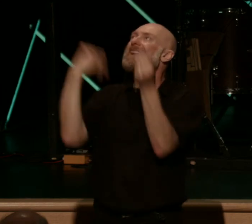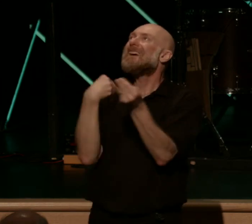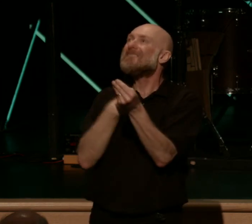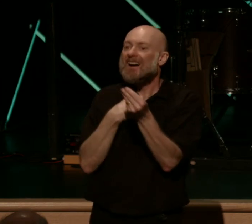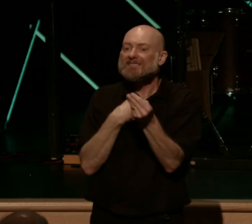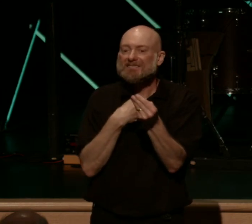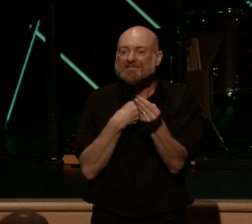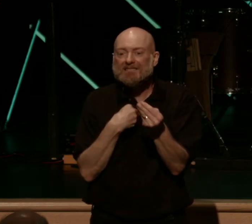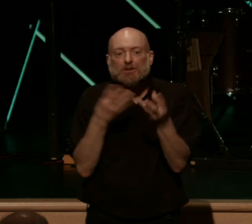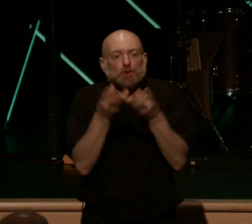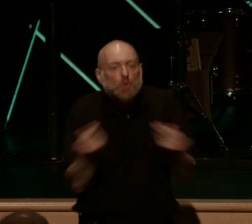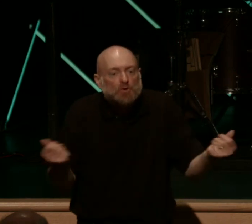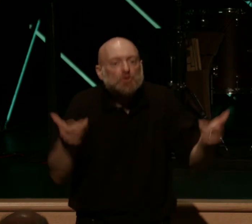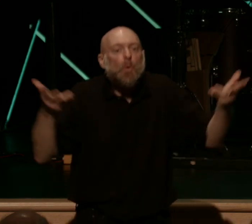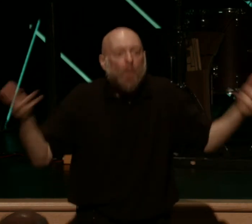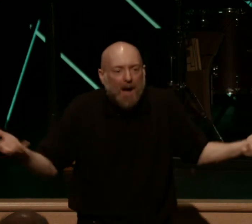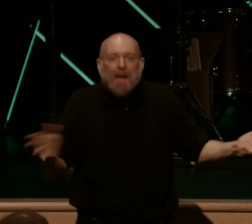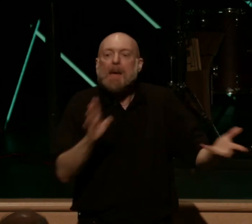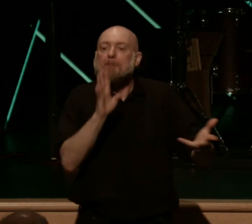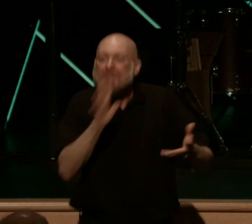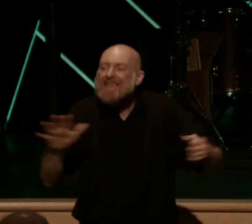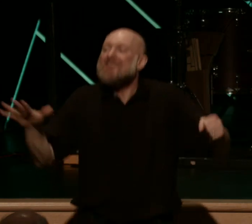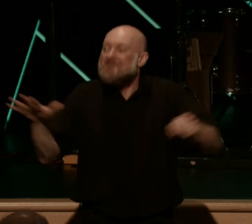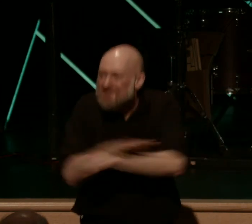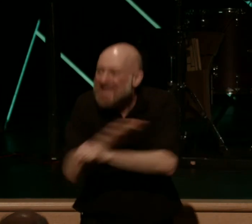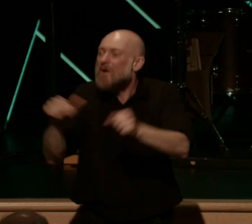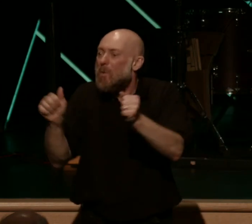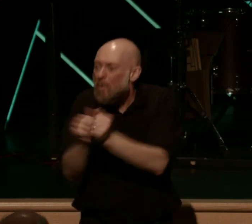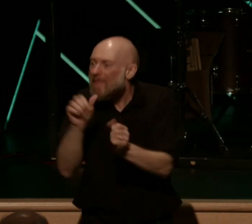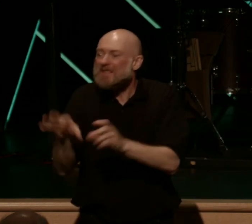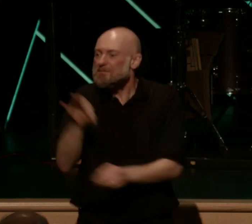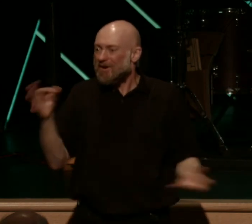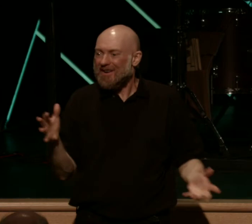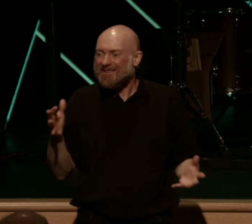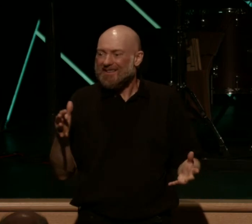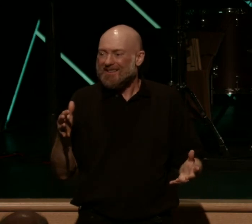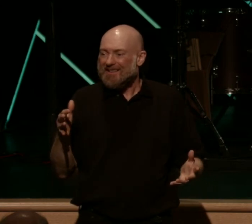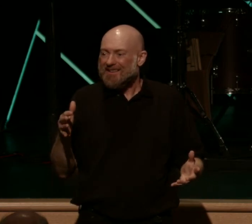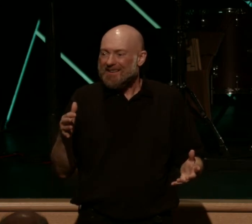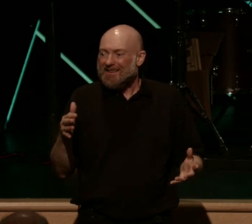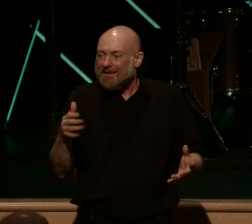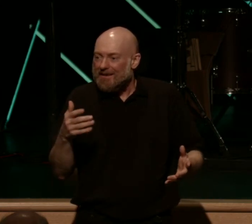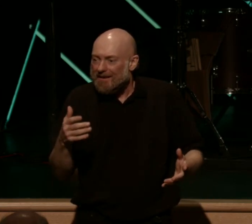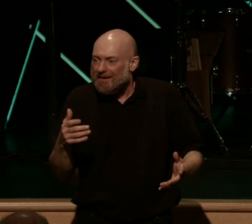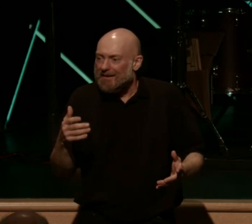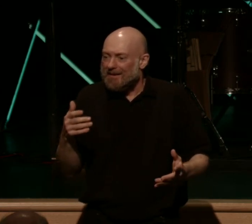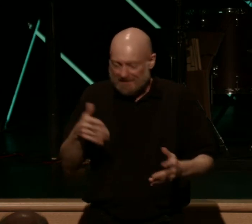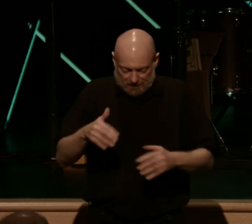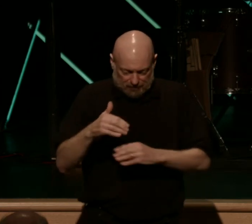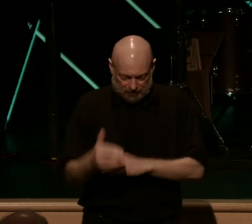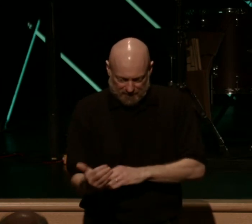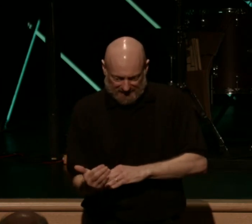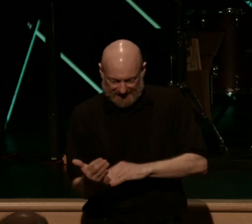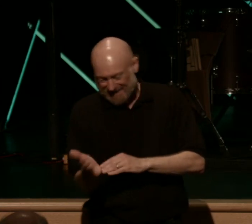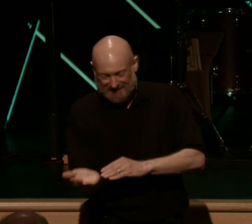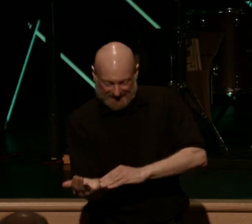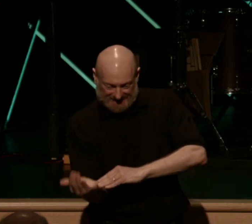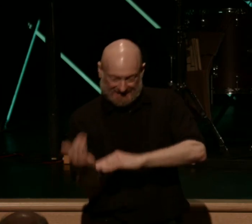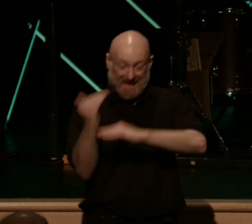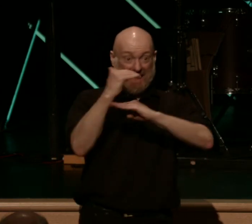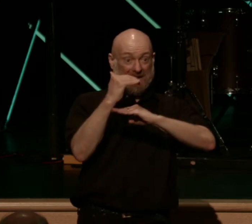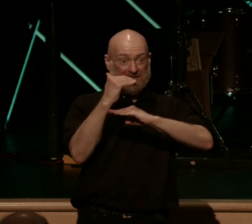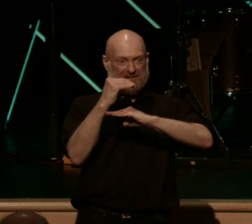the solution. It's be filled with the Spirit. Lift up the spiritual sail of a lifestyle